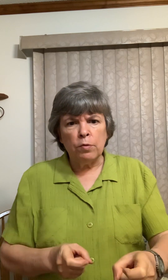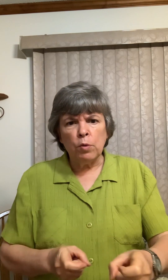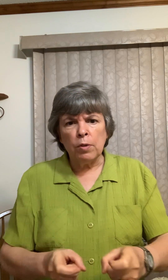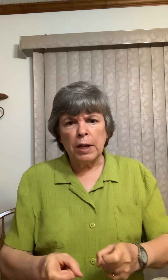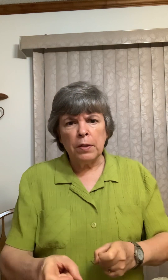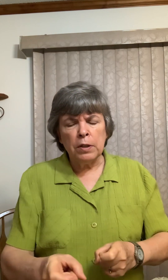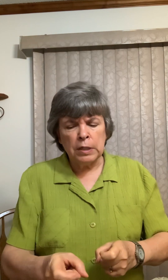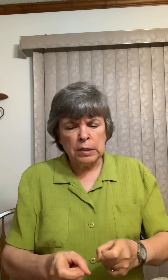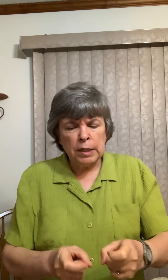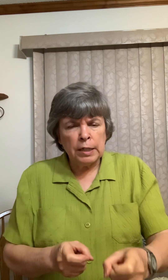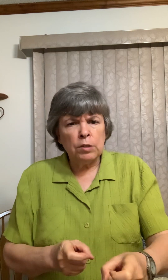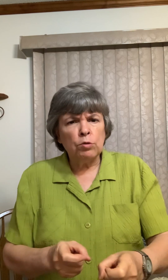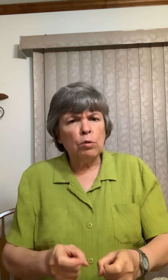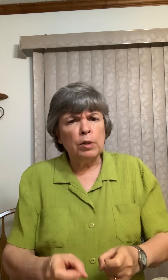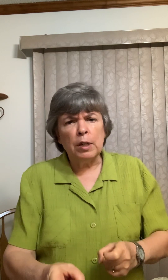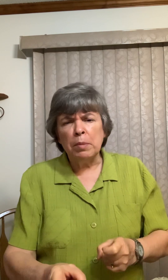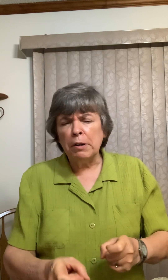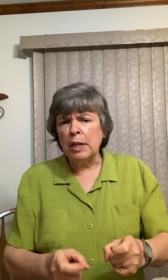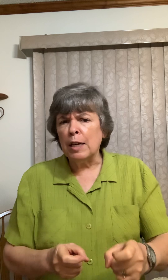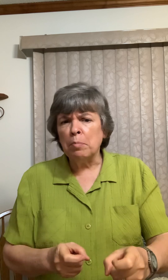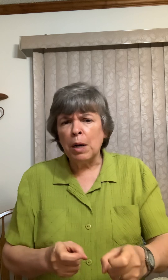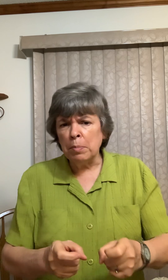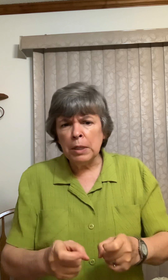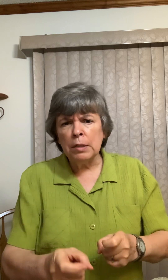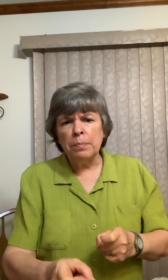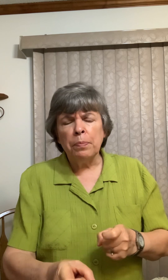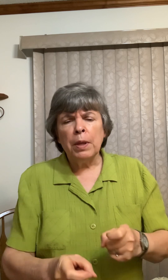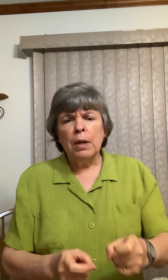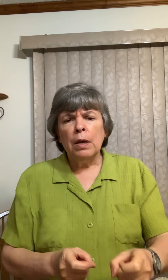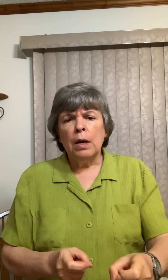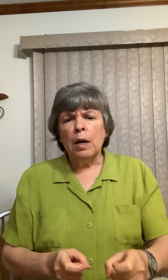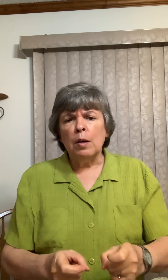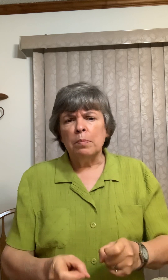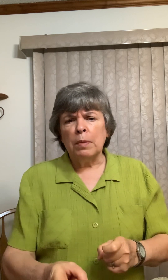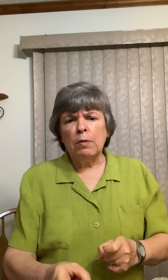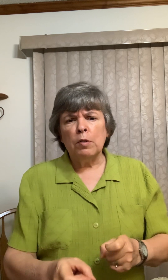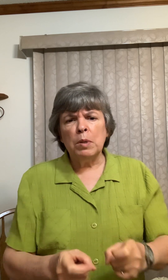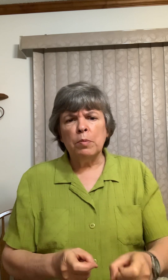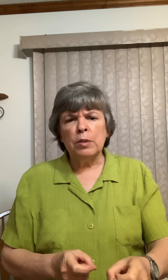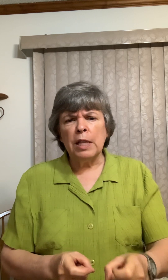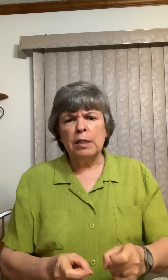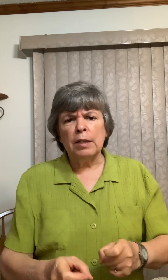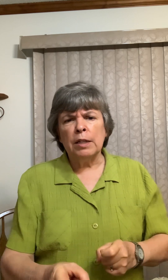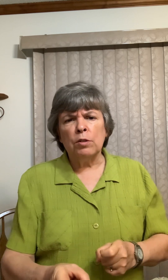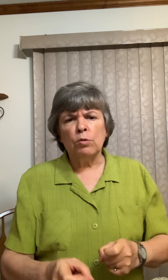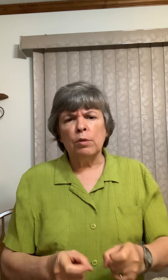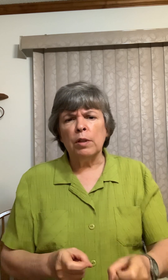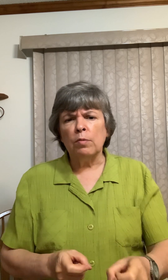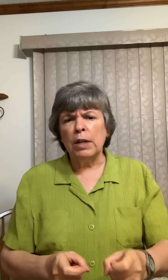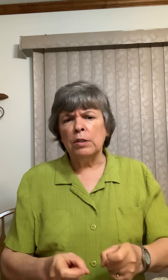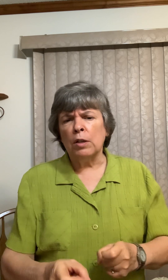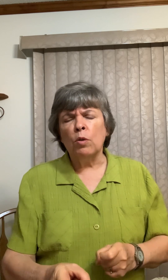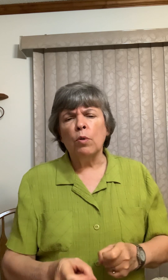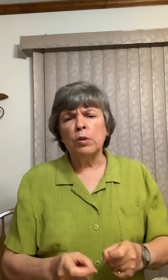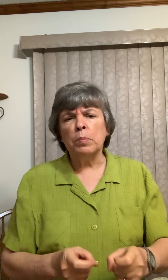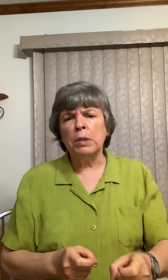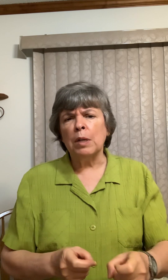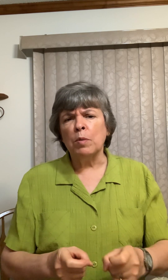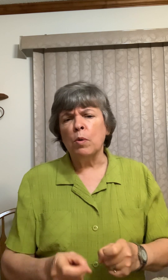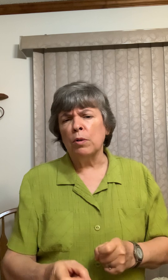forth like this. That's like controlling a marionette puppet. I've heard people say that's like controlling the reins on a horse, but I'm a horse